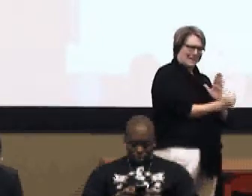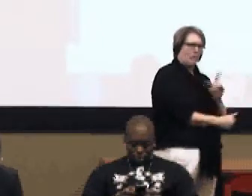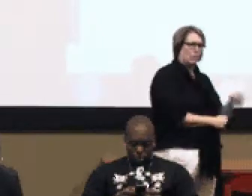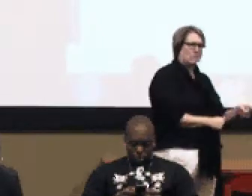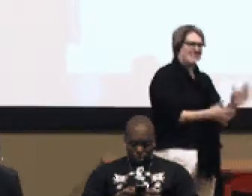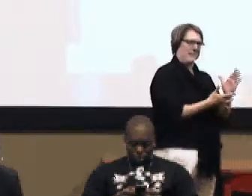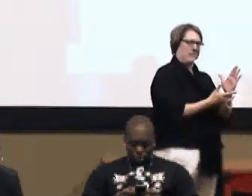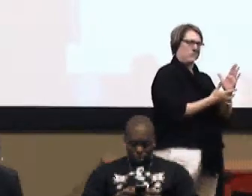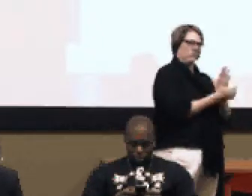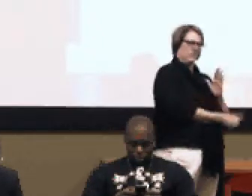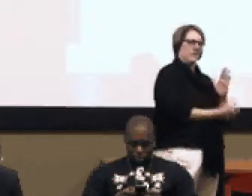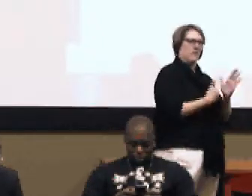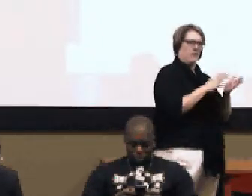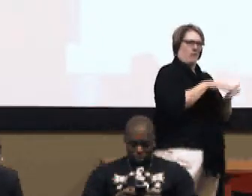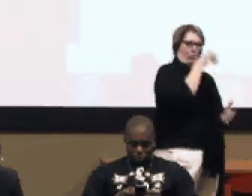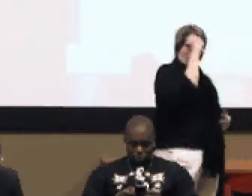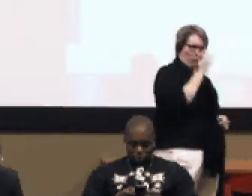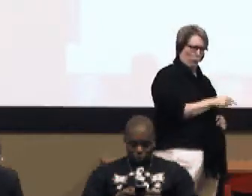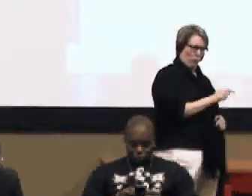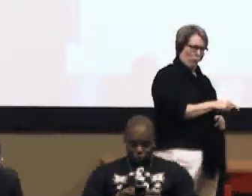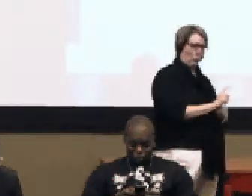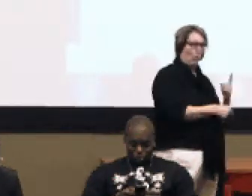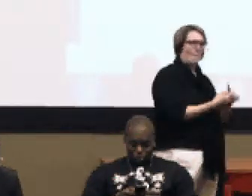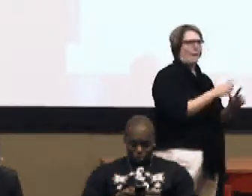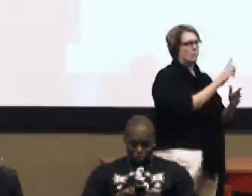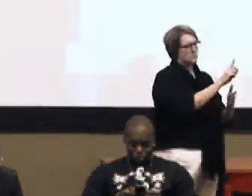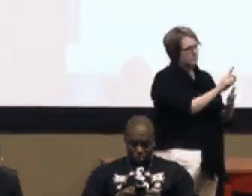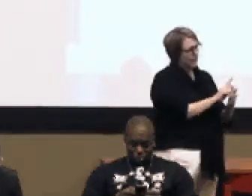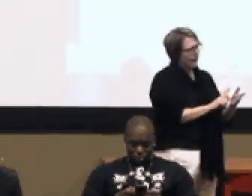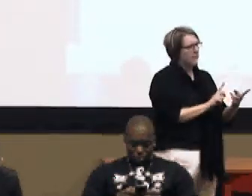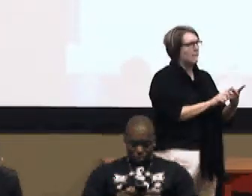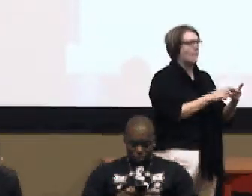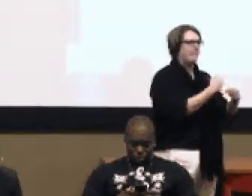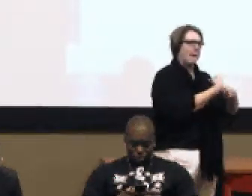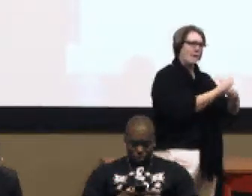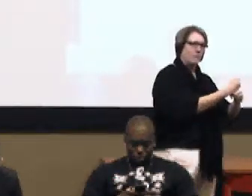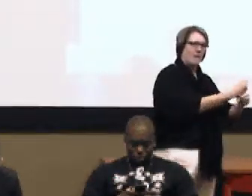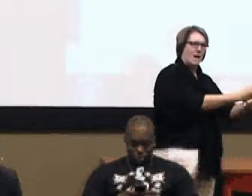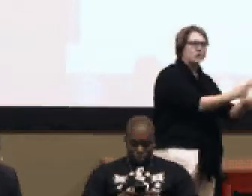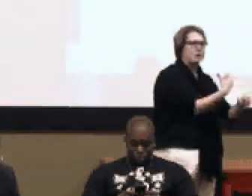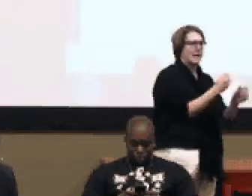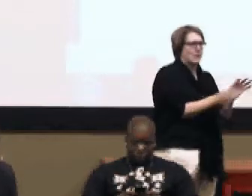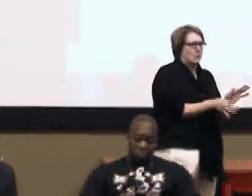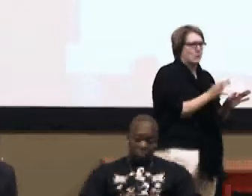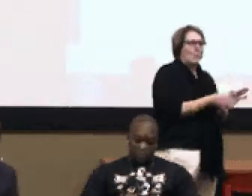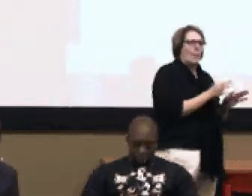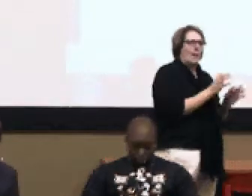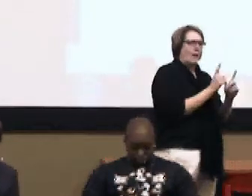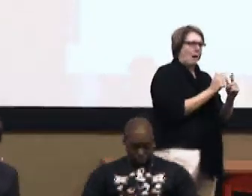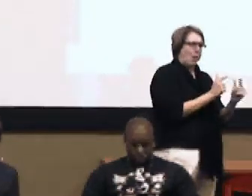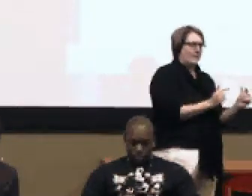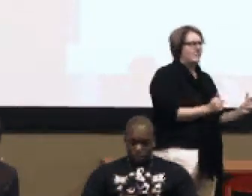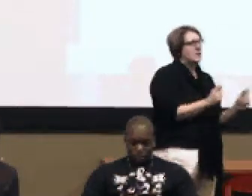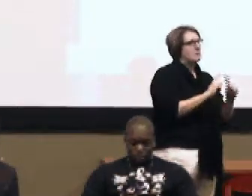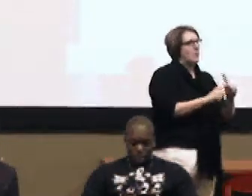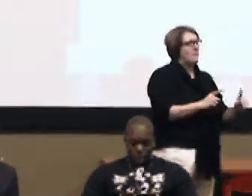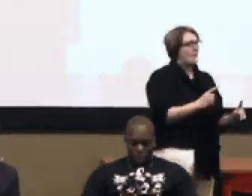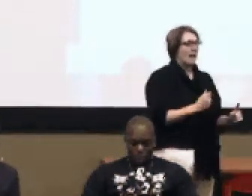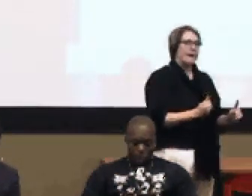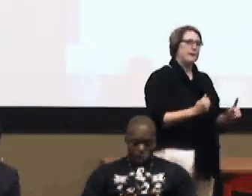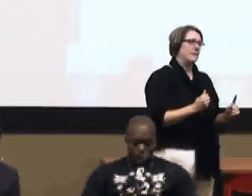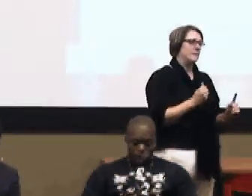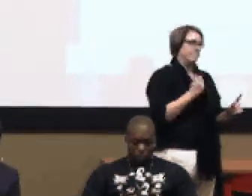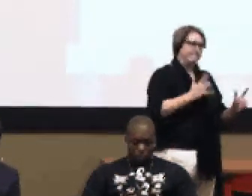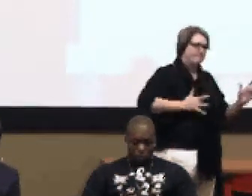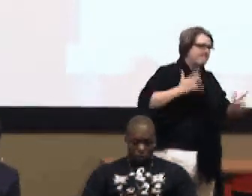skills that about design and manufacturing and sewing and all of these things. But my passion is really